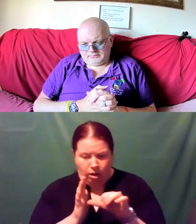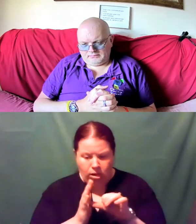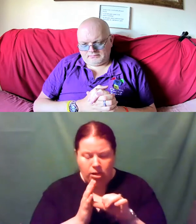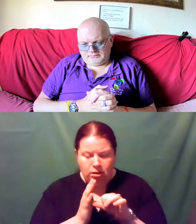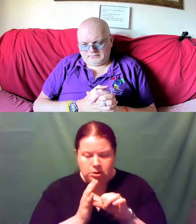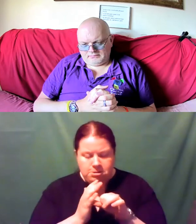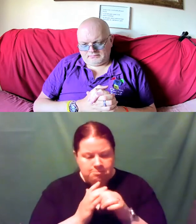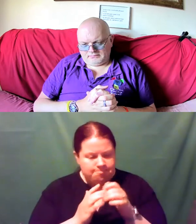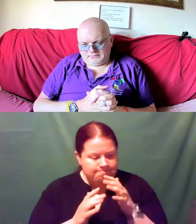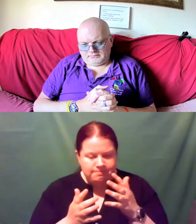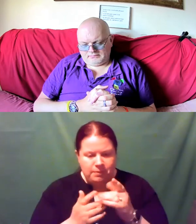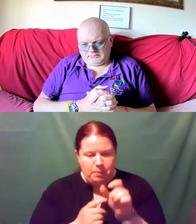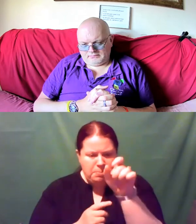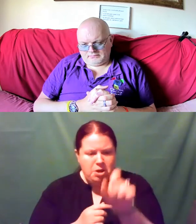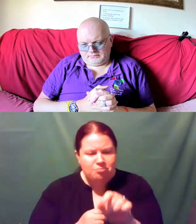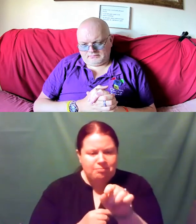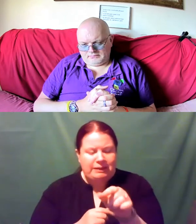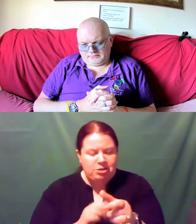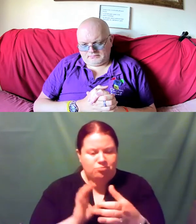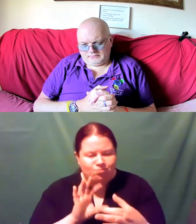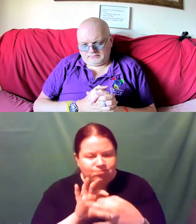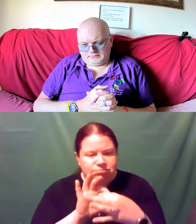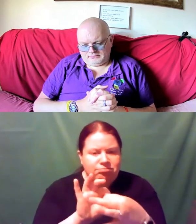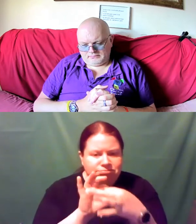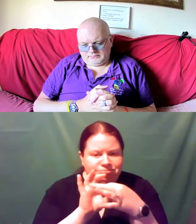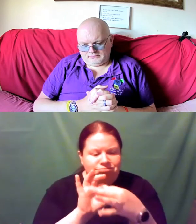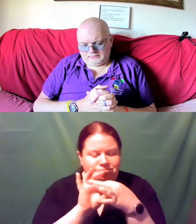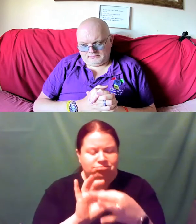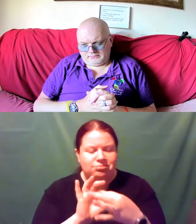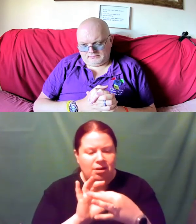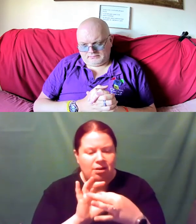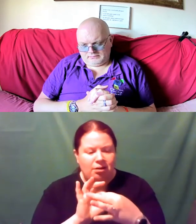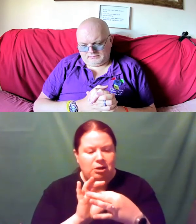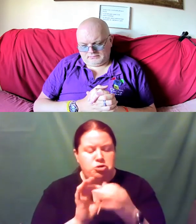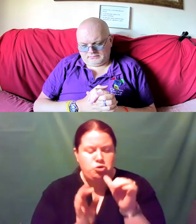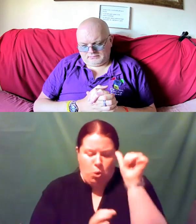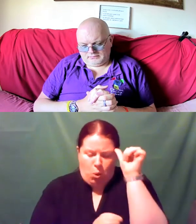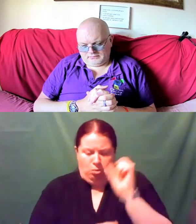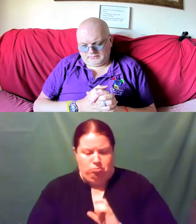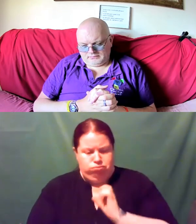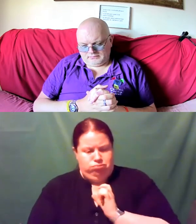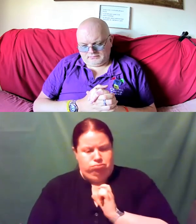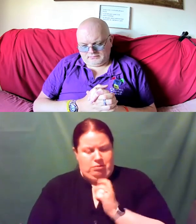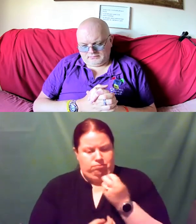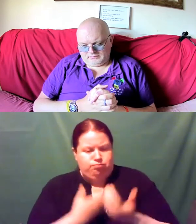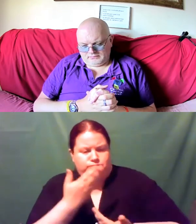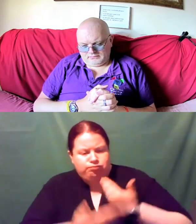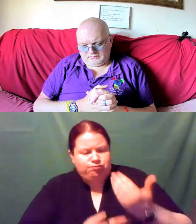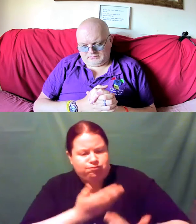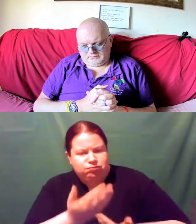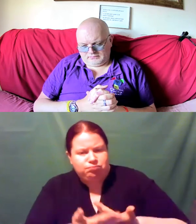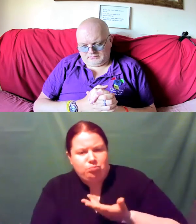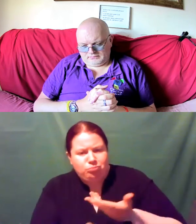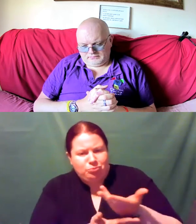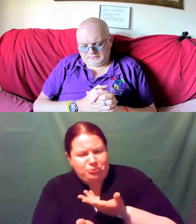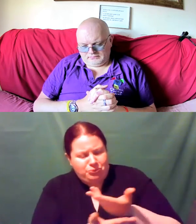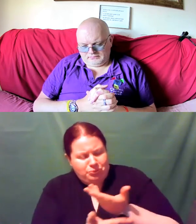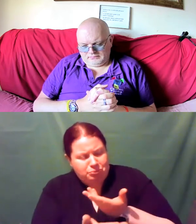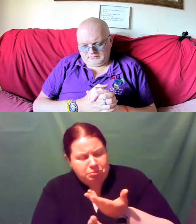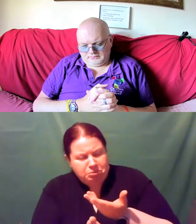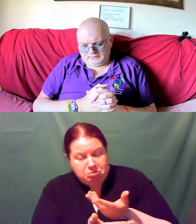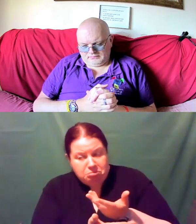find people to kind of reach out to and to have the kind of the confidence to do that. How have you kind of, have you found that